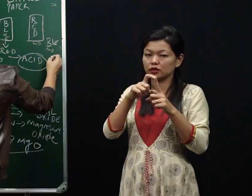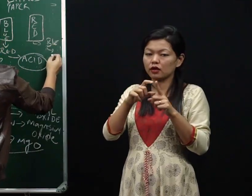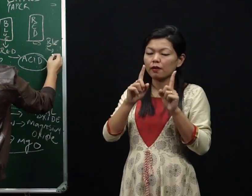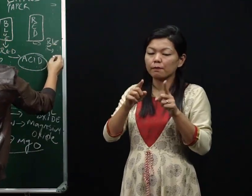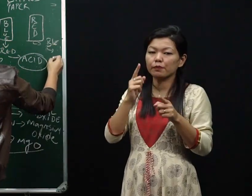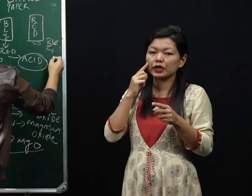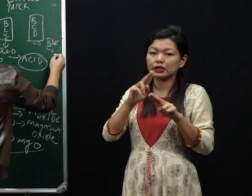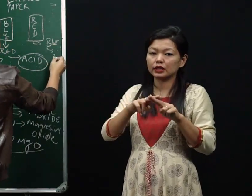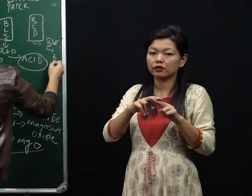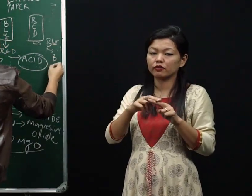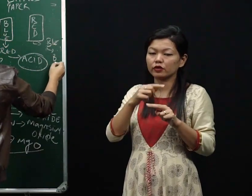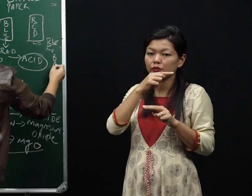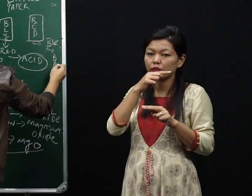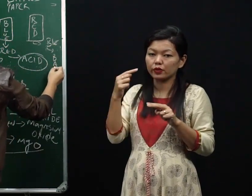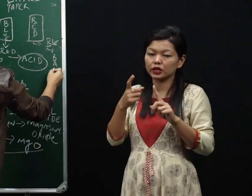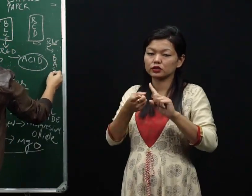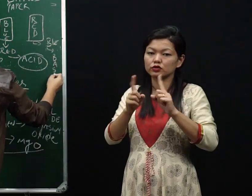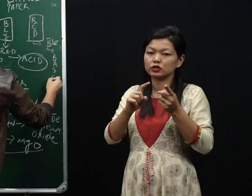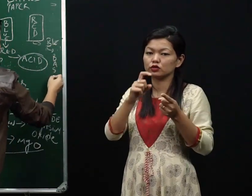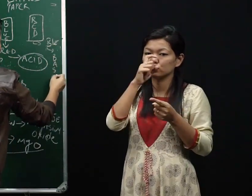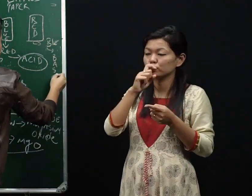we'll say it is a base.